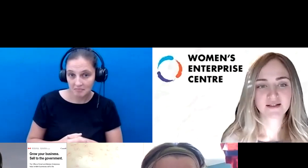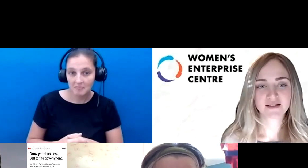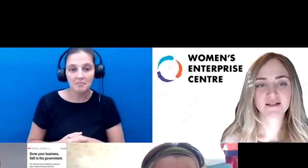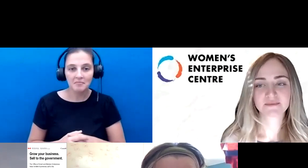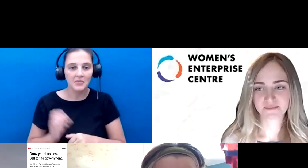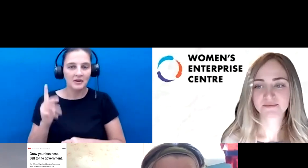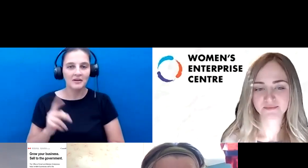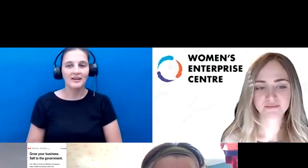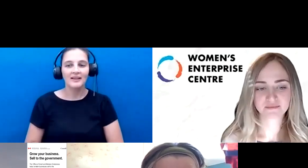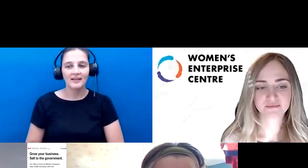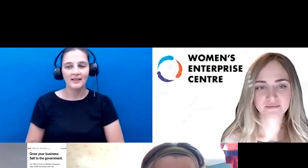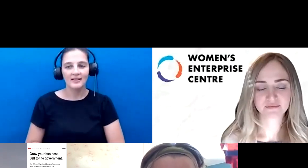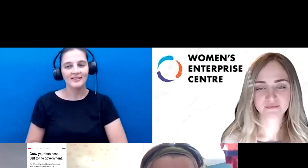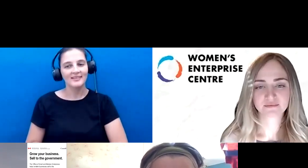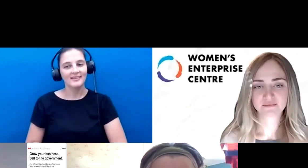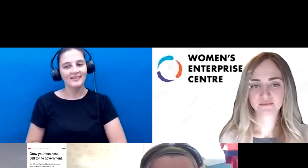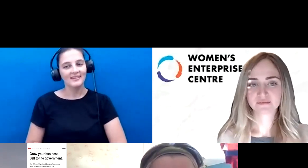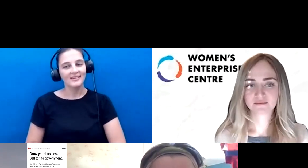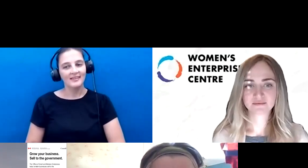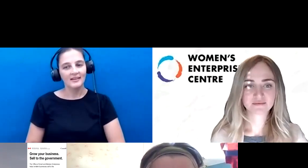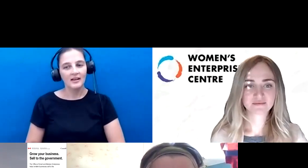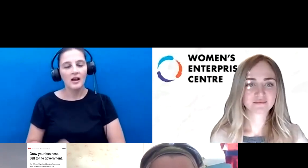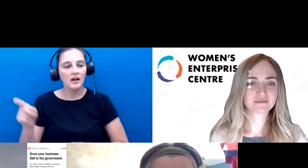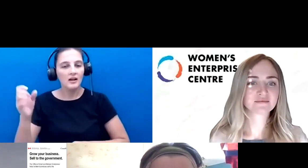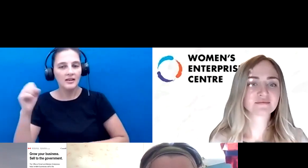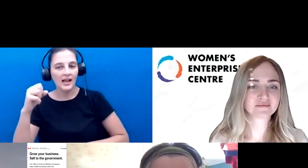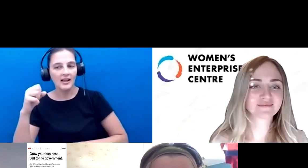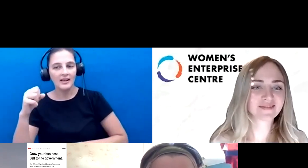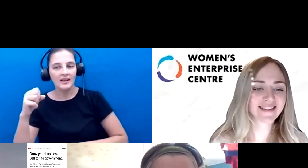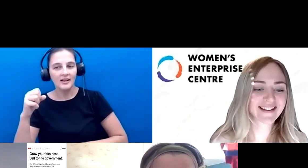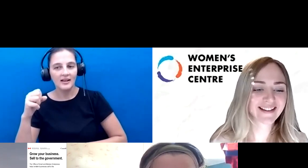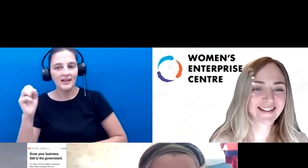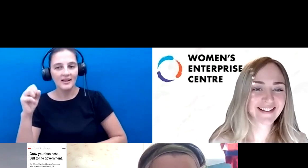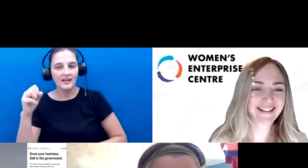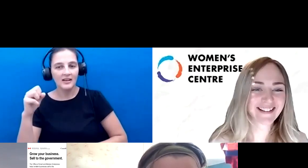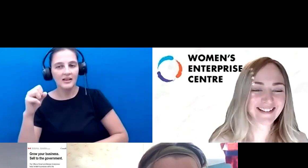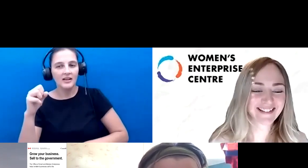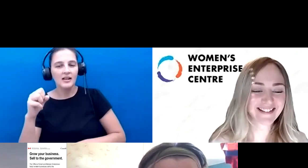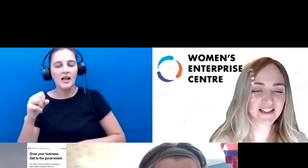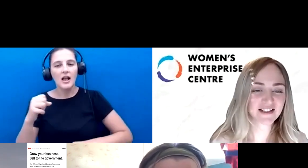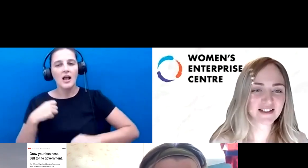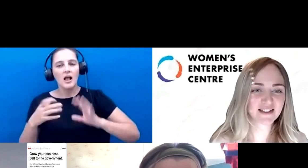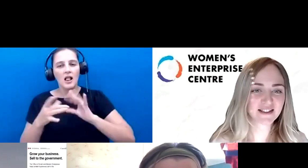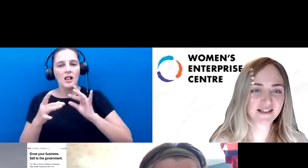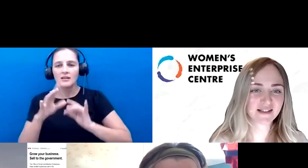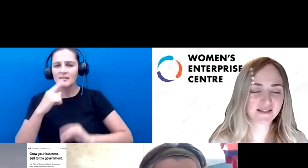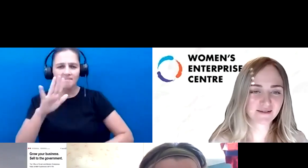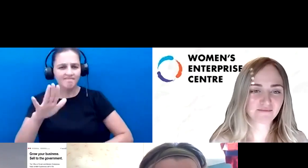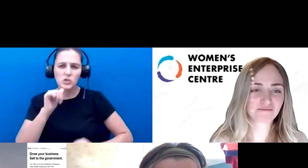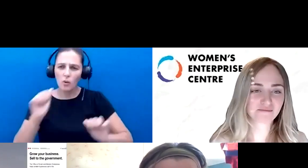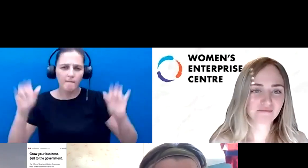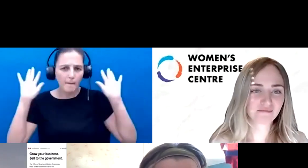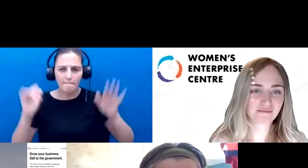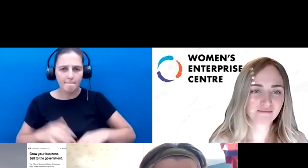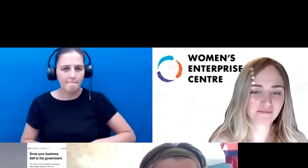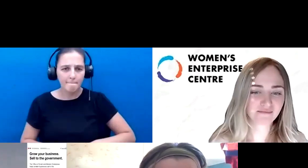Okay. So. Yeah. I also just want to say, don't give up. You may reach out